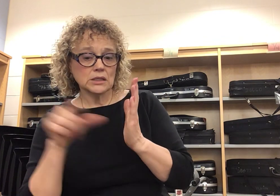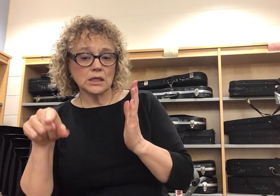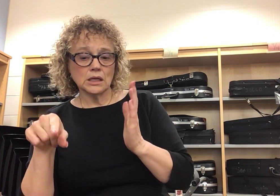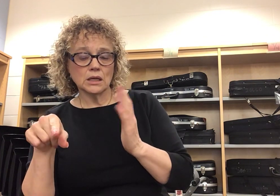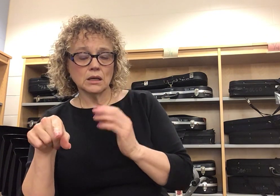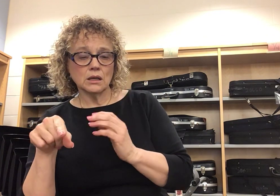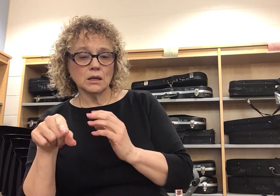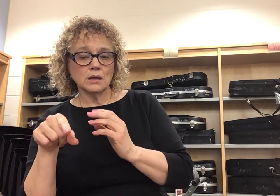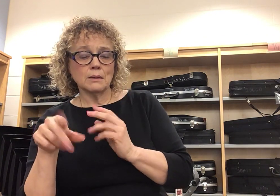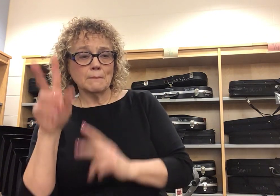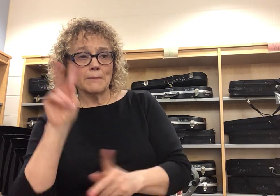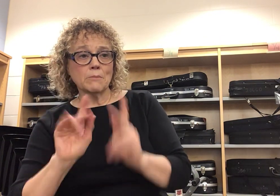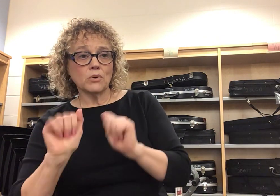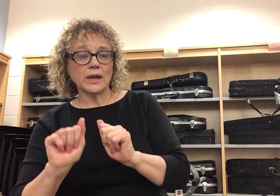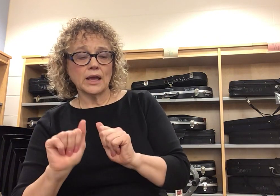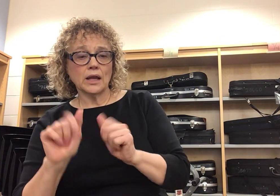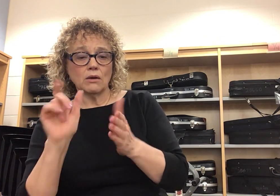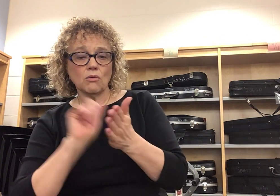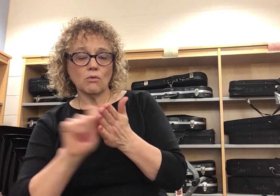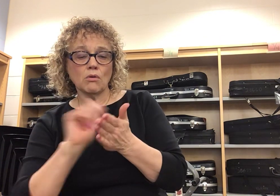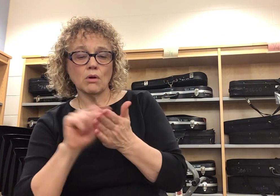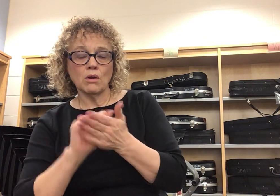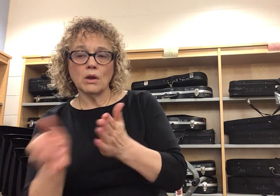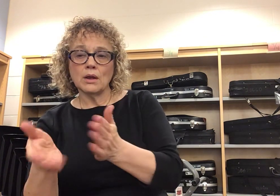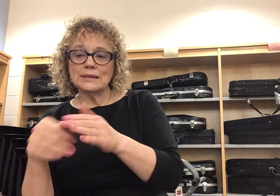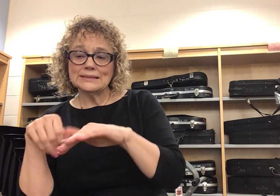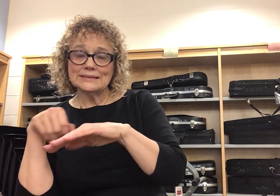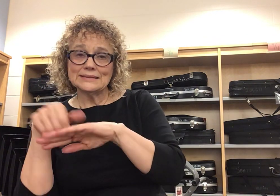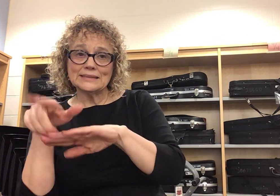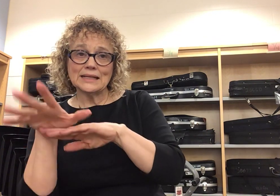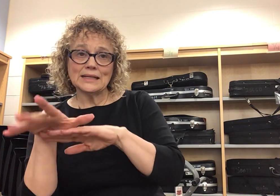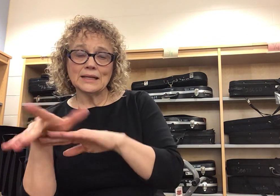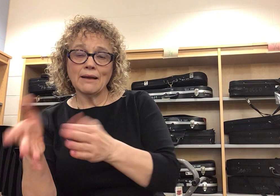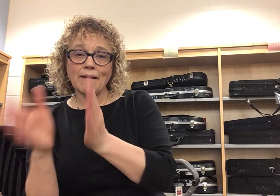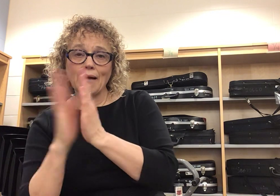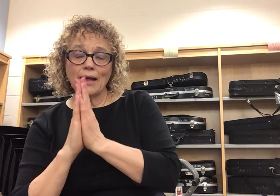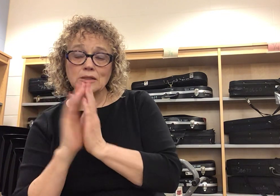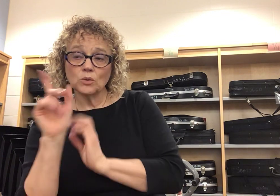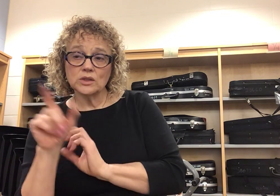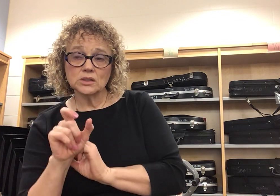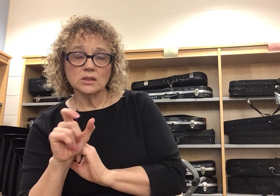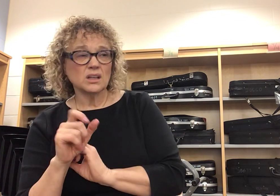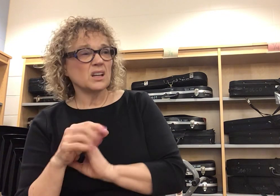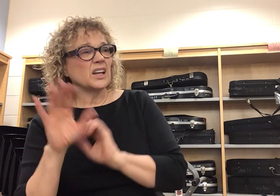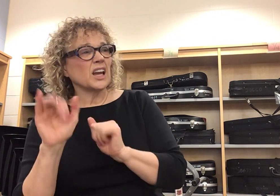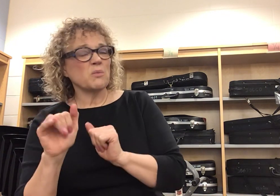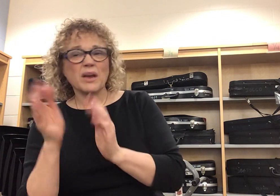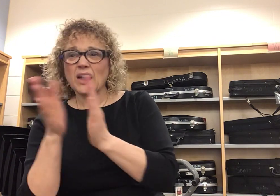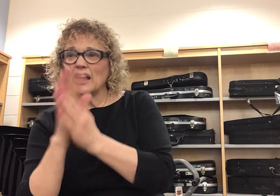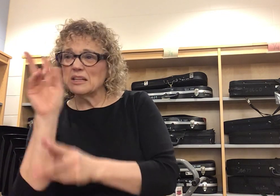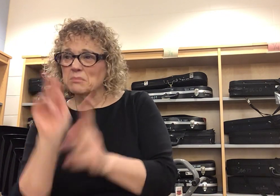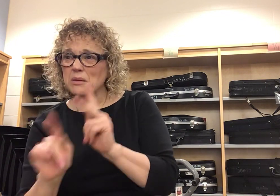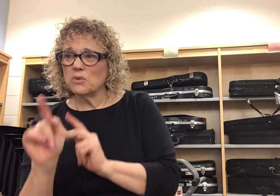ask kids to write in, what they think of our sports here? Sure, sort